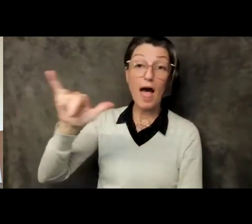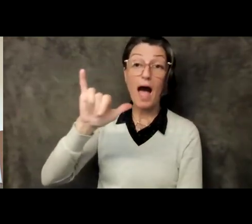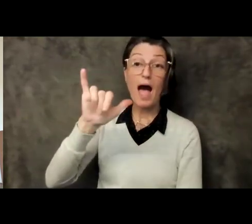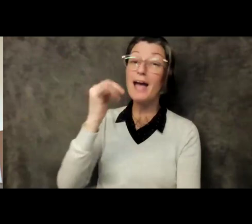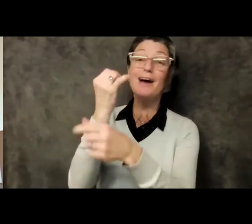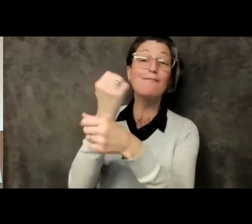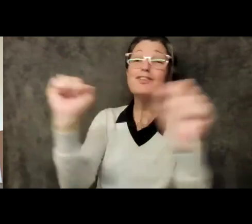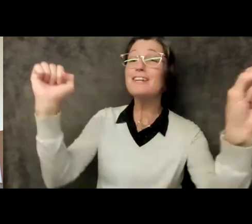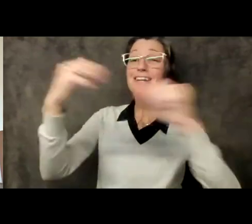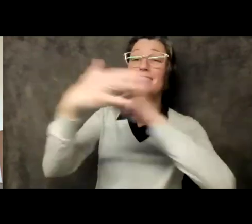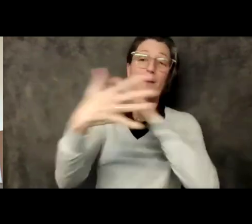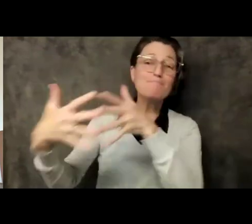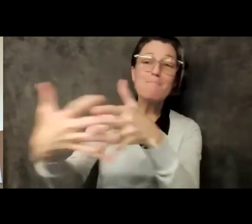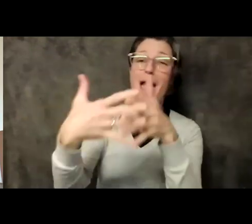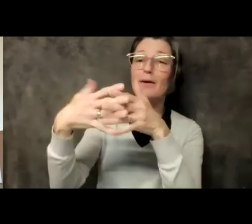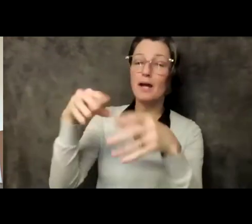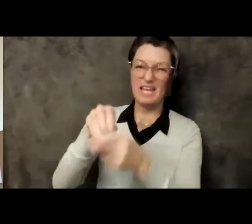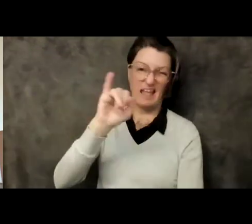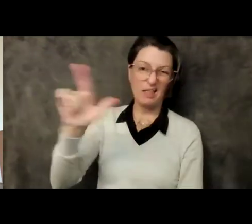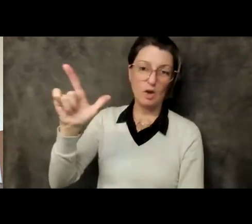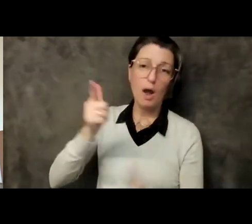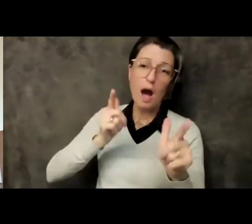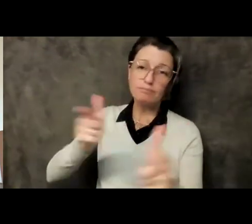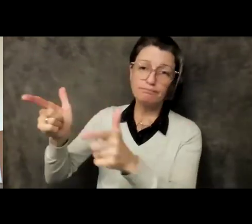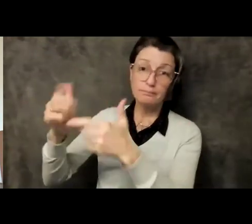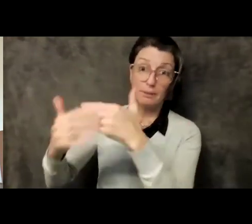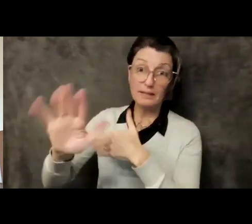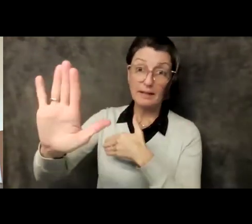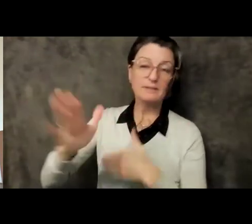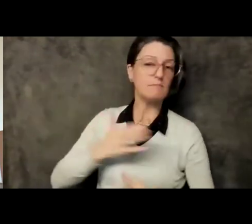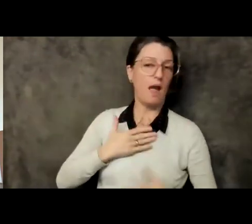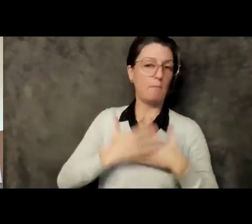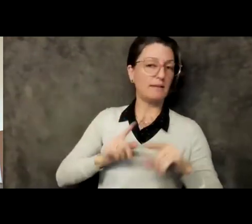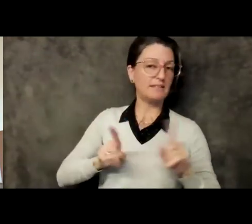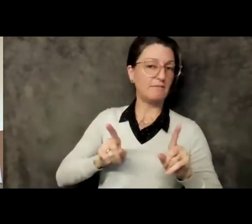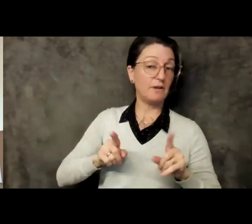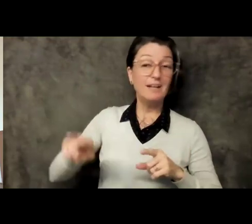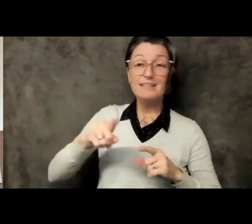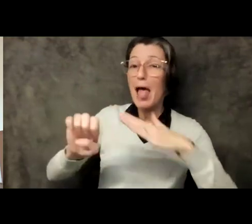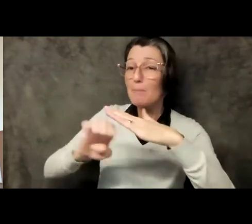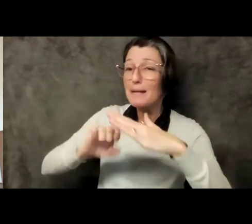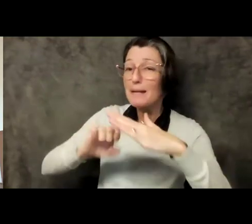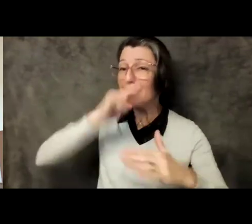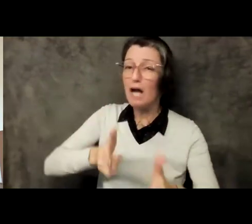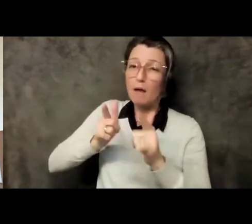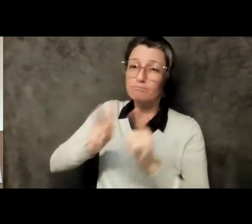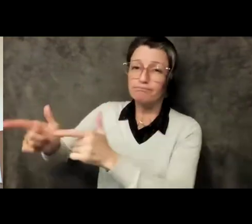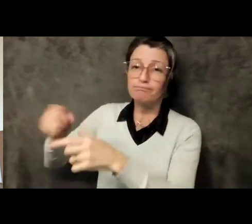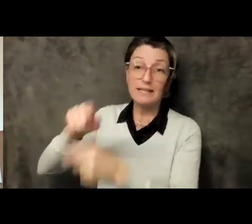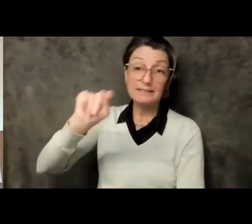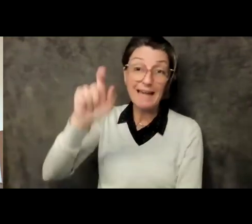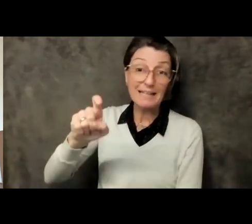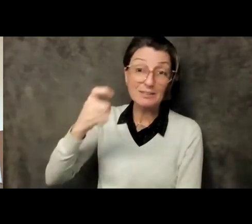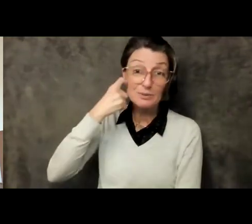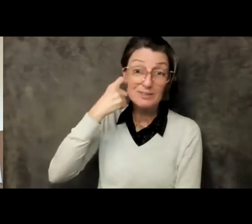free parade in Illinois. Not bleeding like the elementary school kids and teachers in Uvalde, Texas